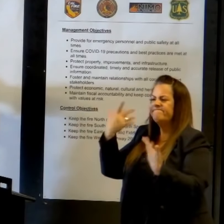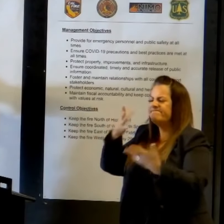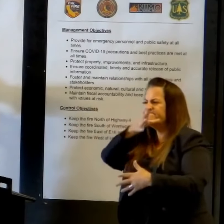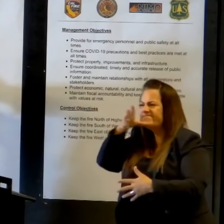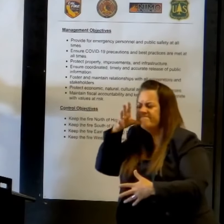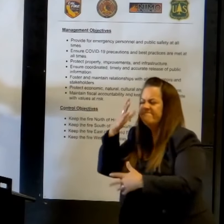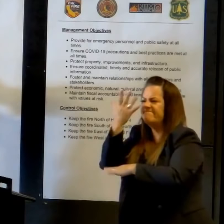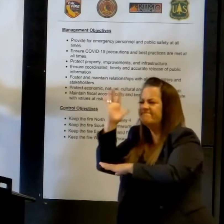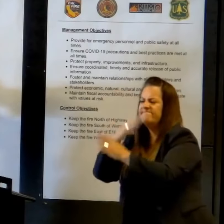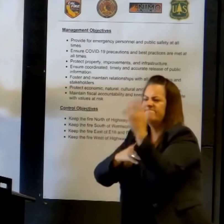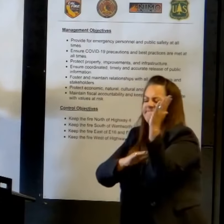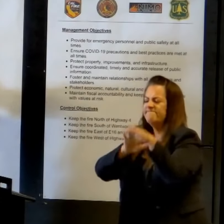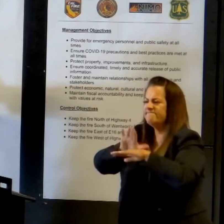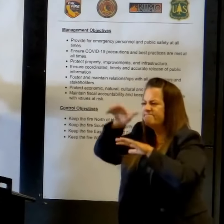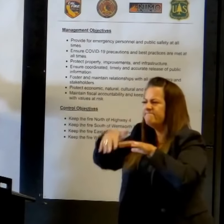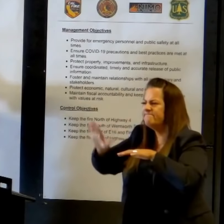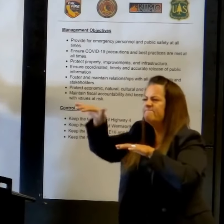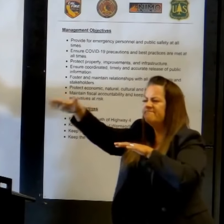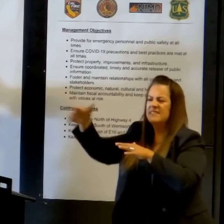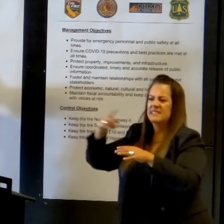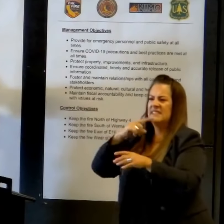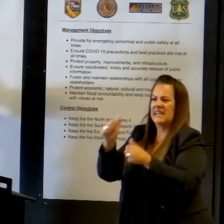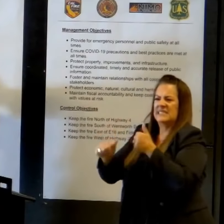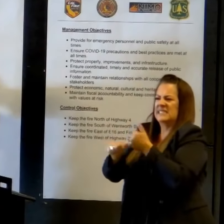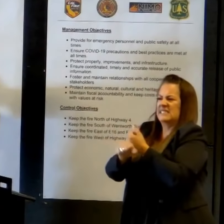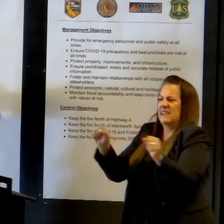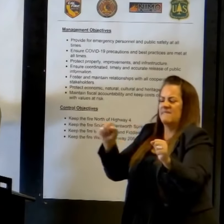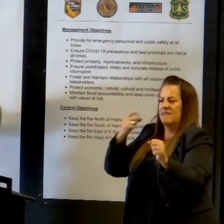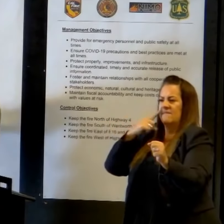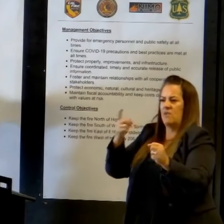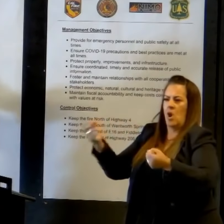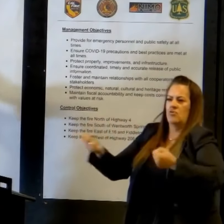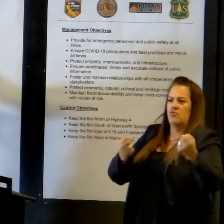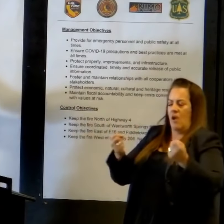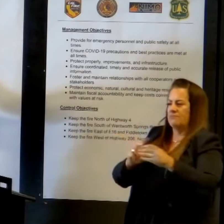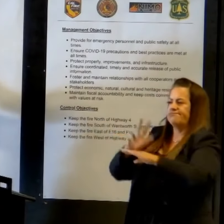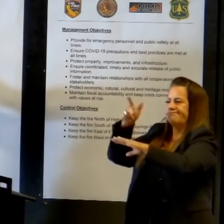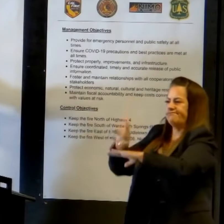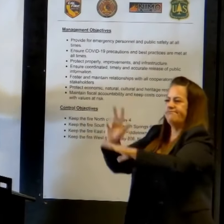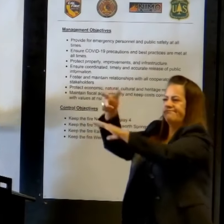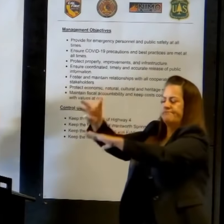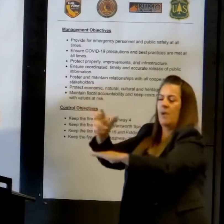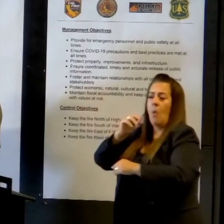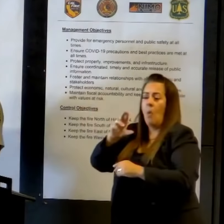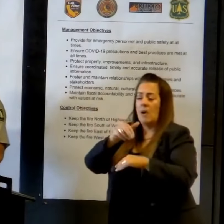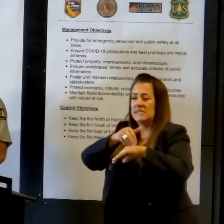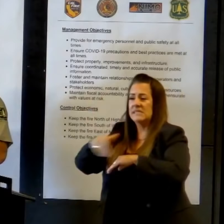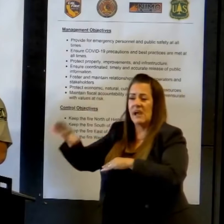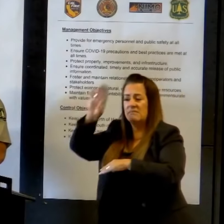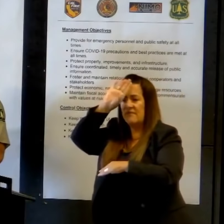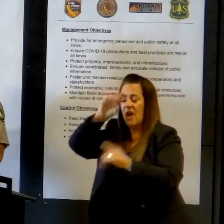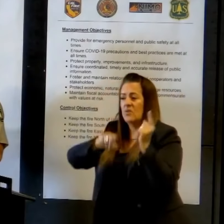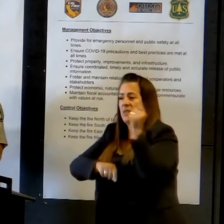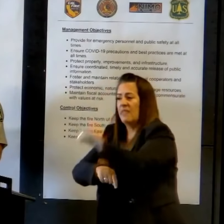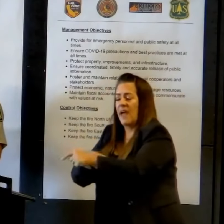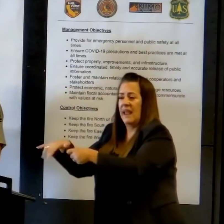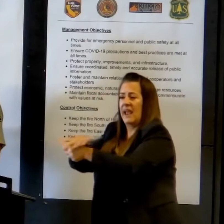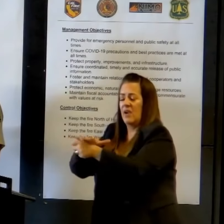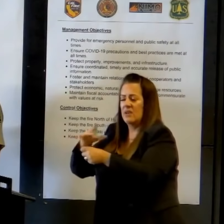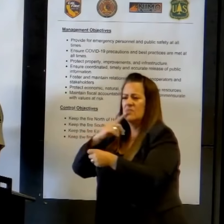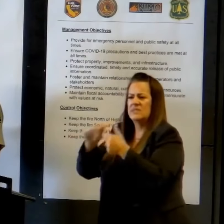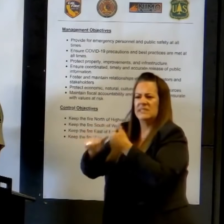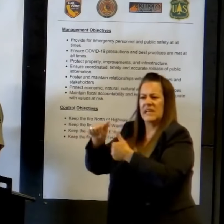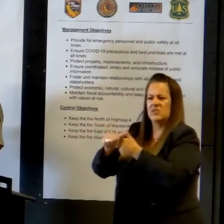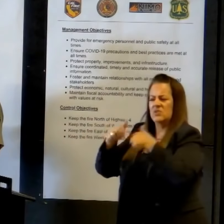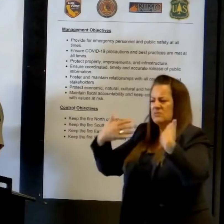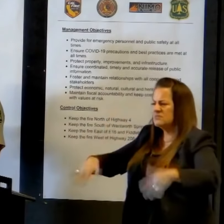and it's just not safe in a lot of it to put our firefighters up there in that stuff. Up there, you probably have knee-high, waist-high grass.